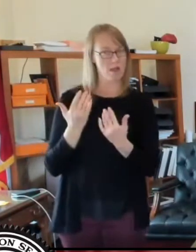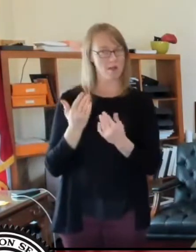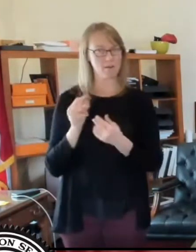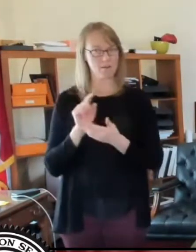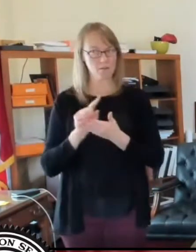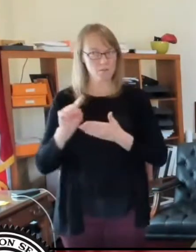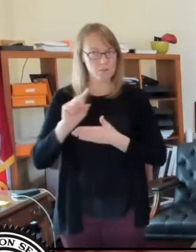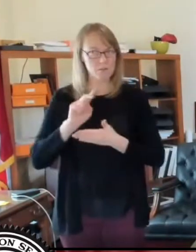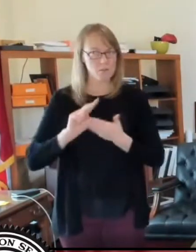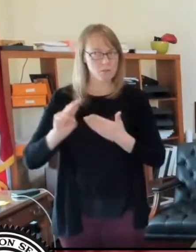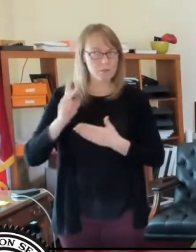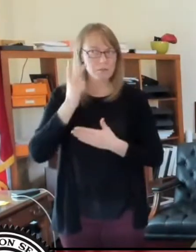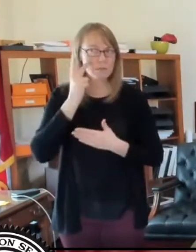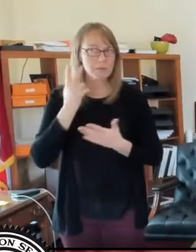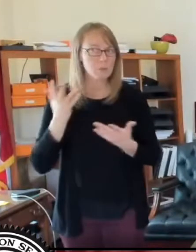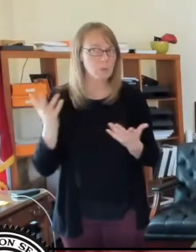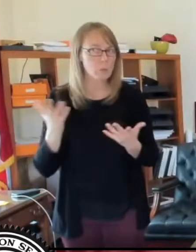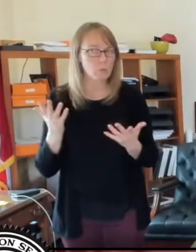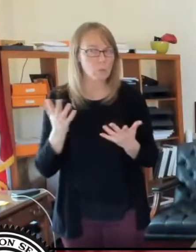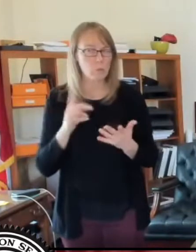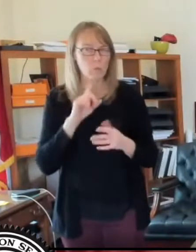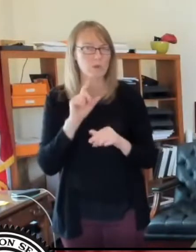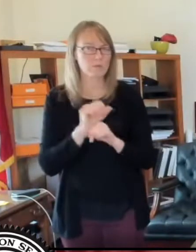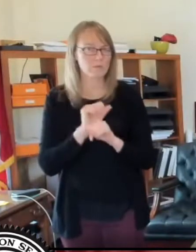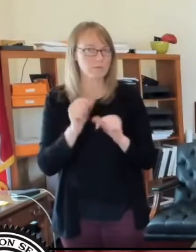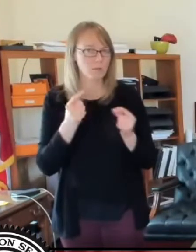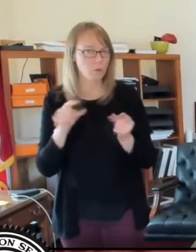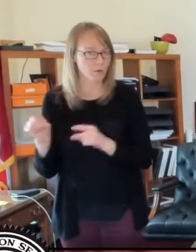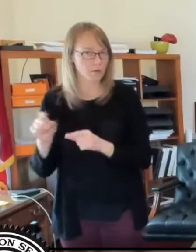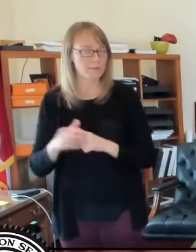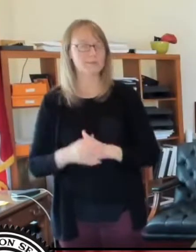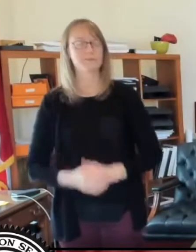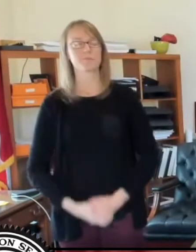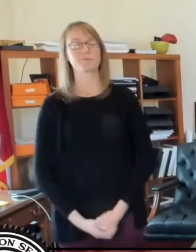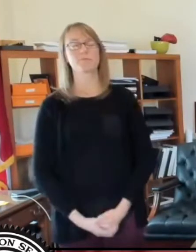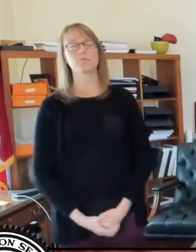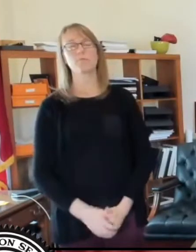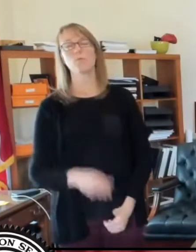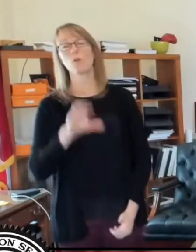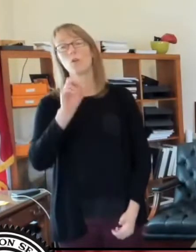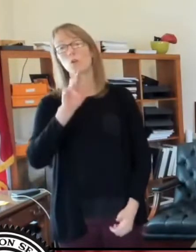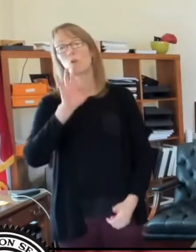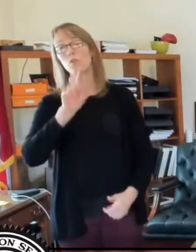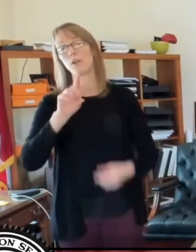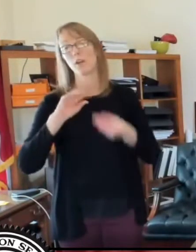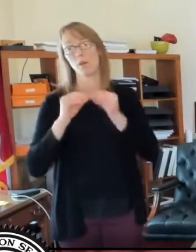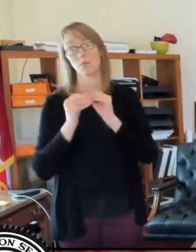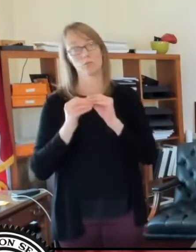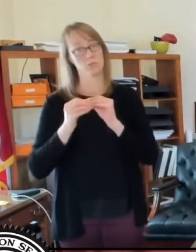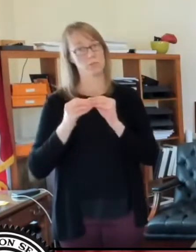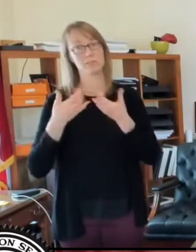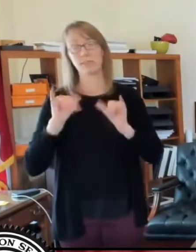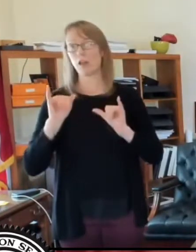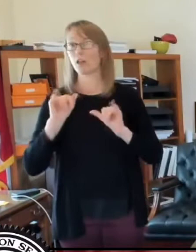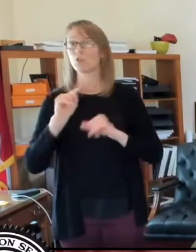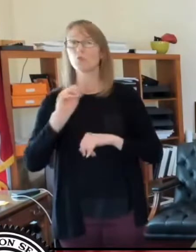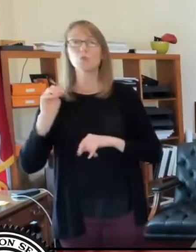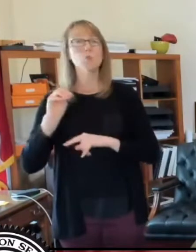So those are our COVID numbers. Too high. We just have to continue to say to people,